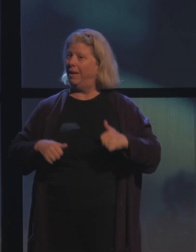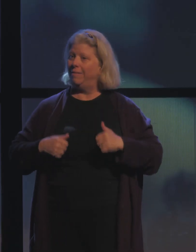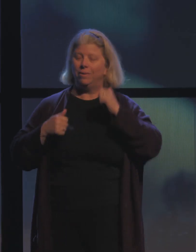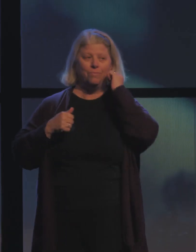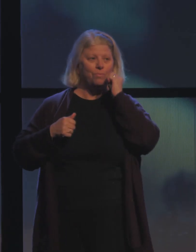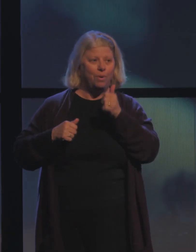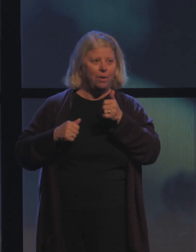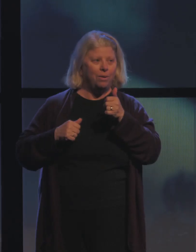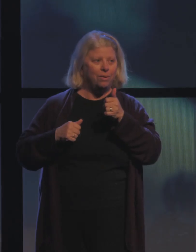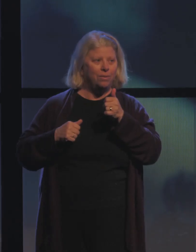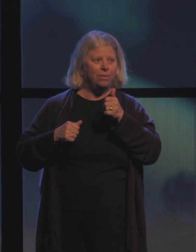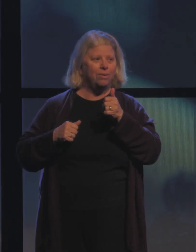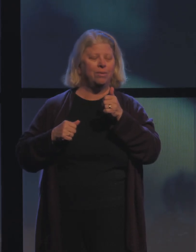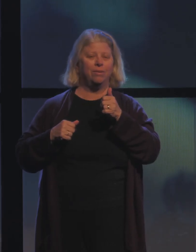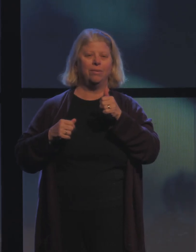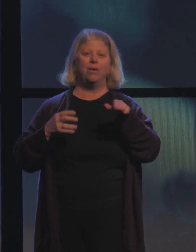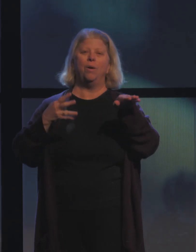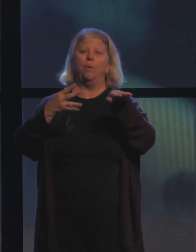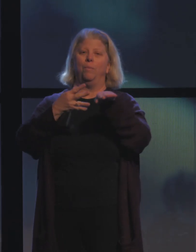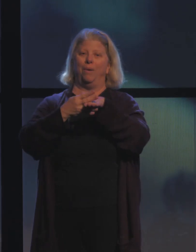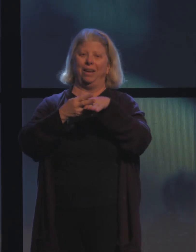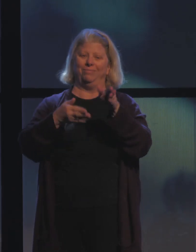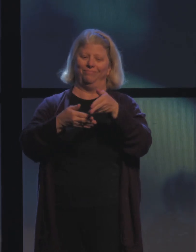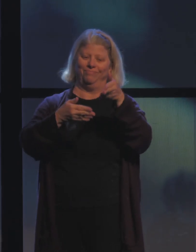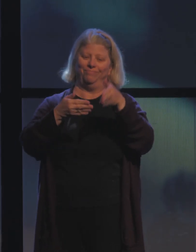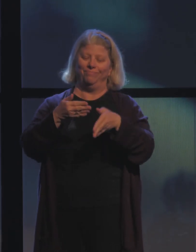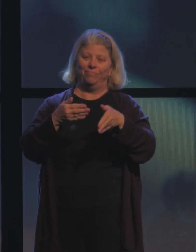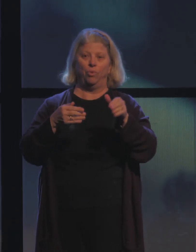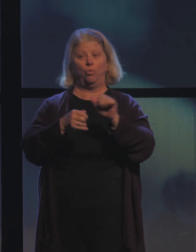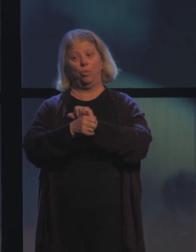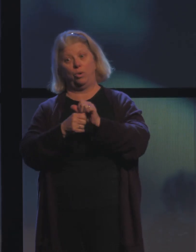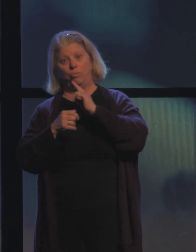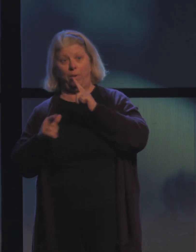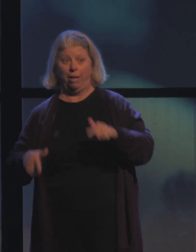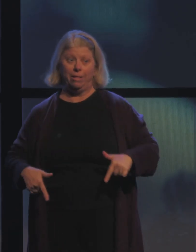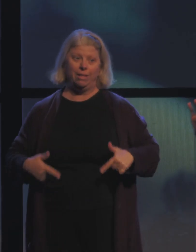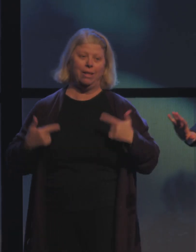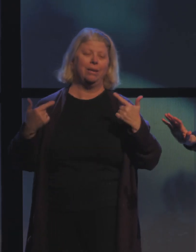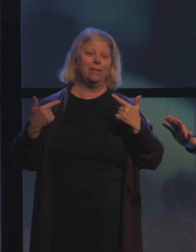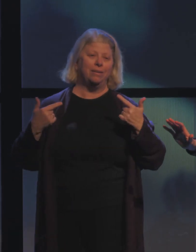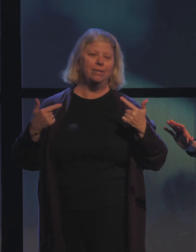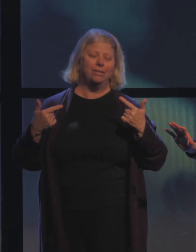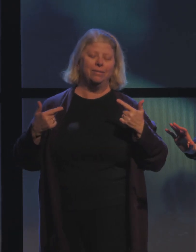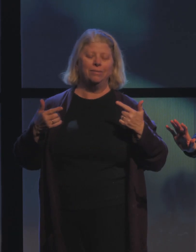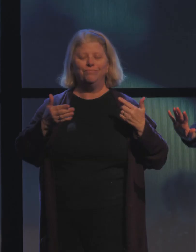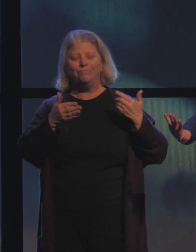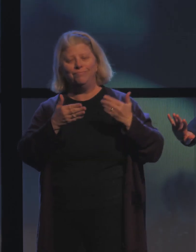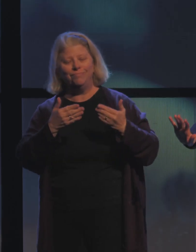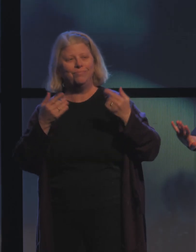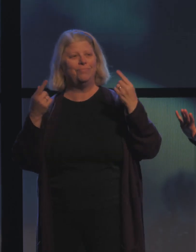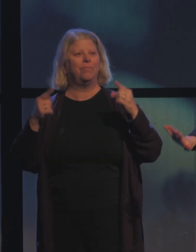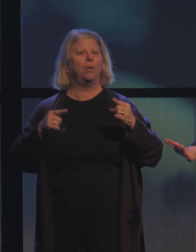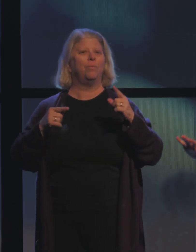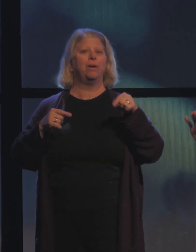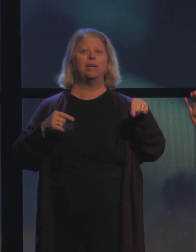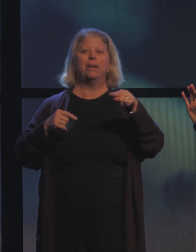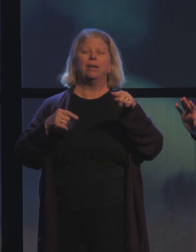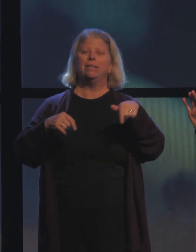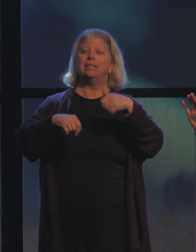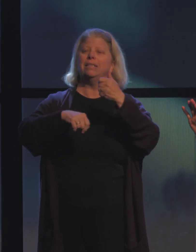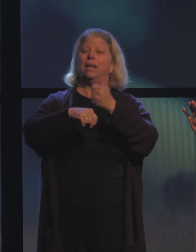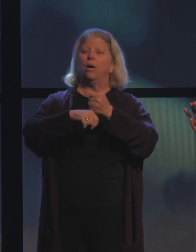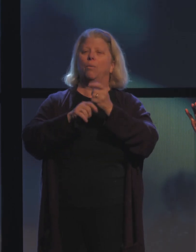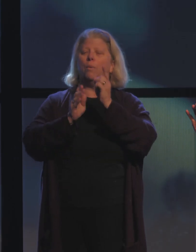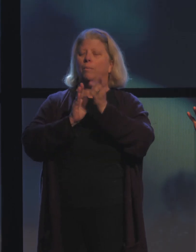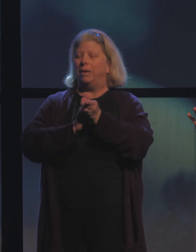tomorrow, right? Break is kind of coming to an end. Work, reality is just kind of right there. I want us to just set it there for